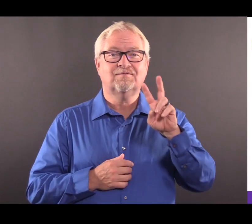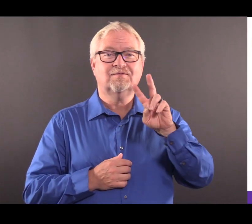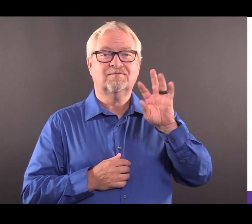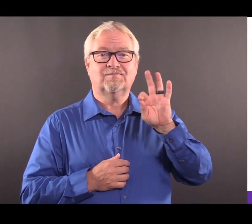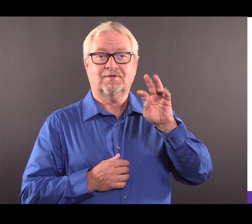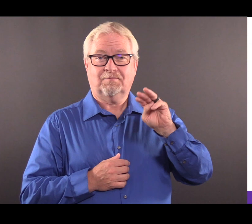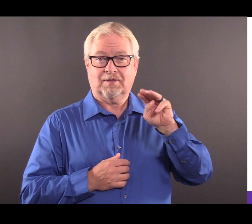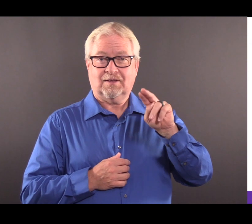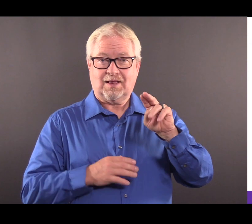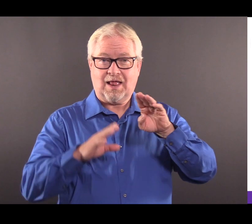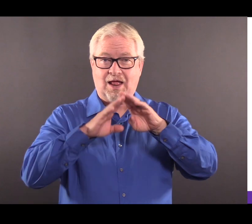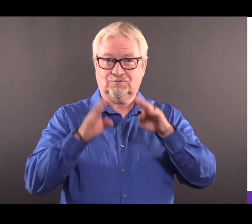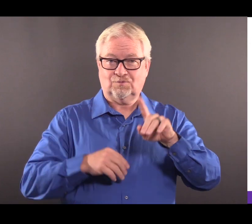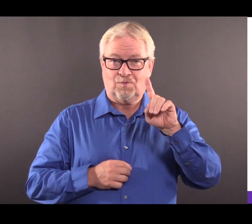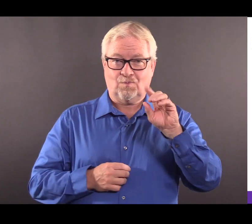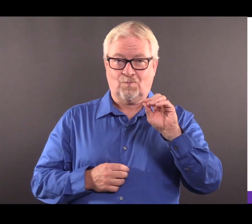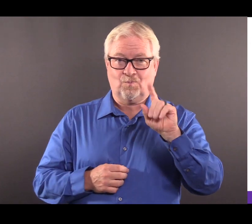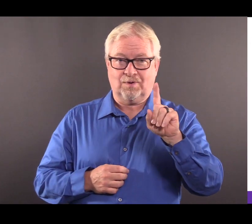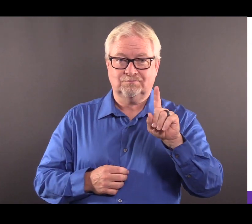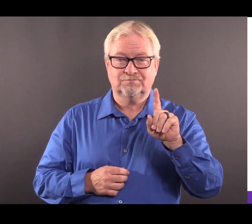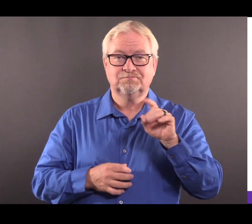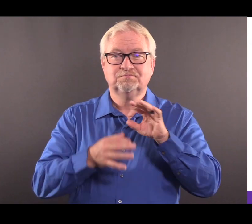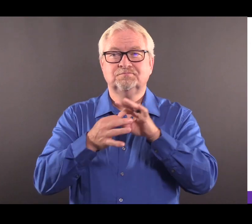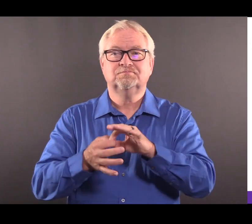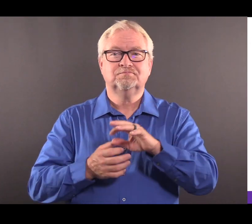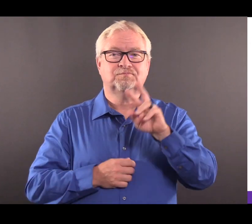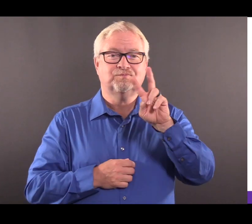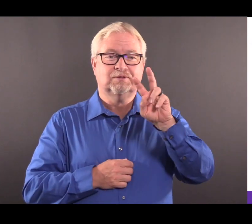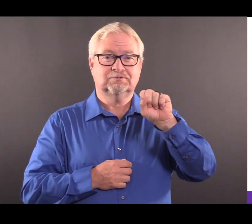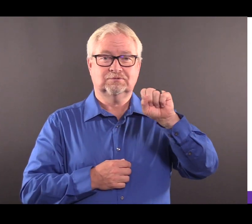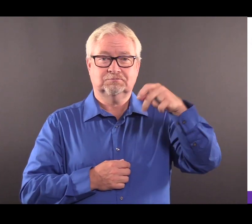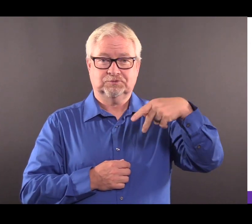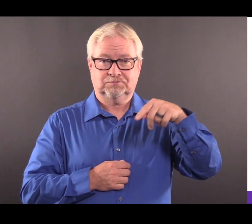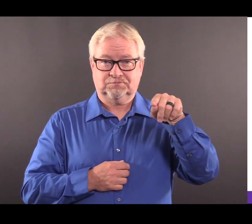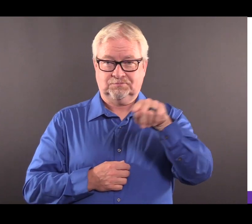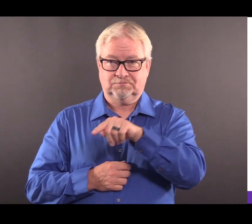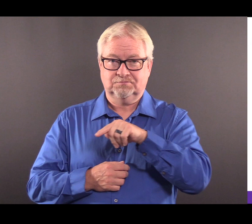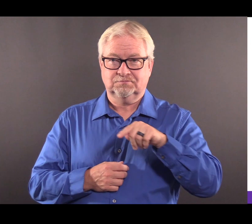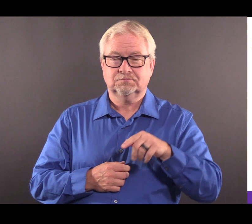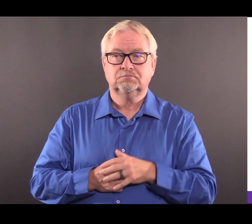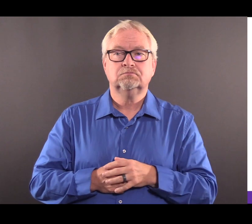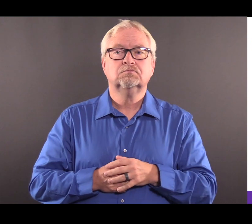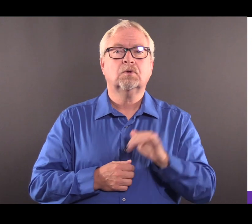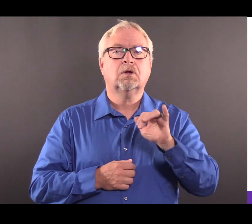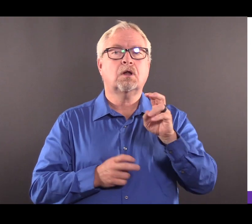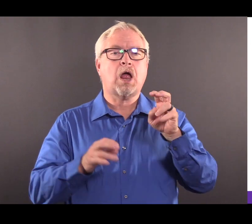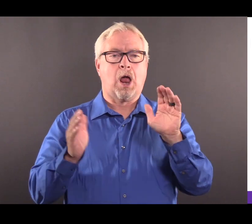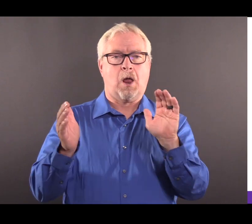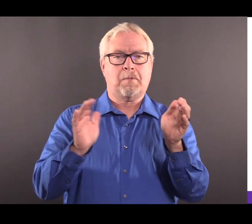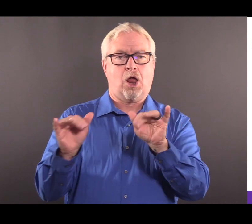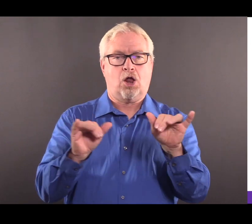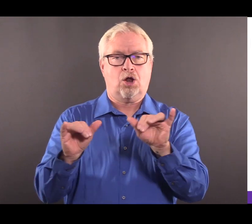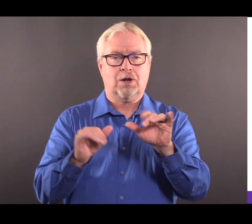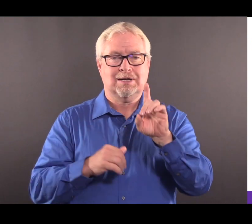Hello, and welcome to Part 7 of Violence Free Minnesota's Housing 101 for Victim Service